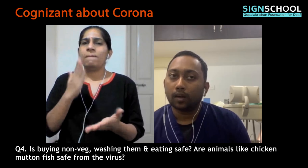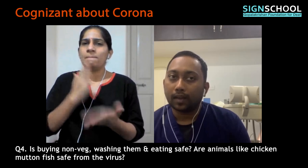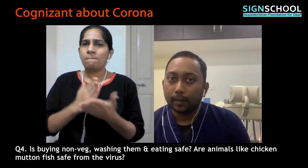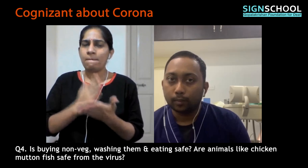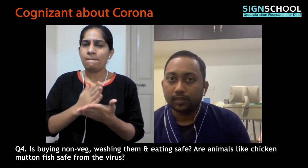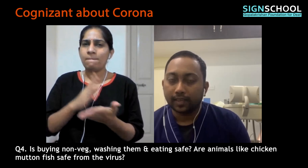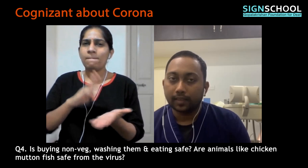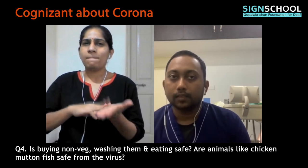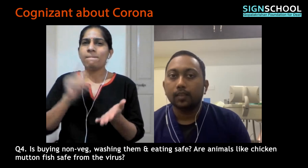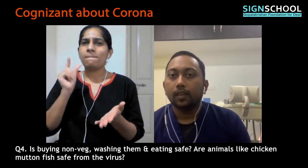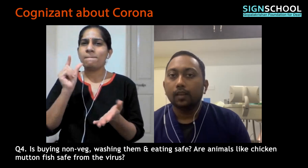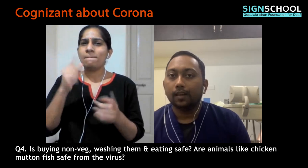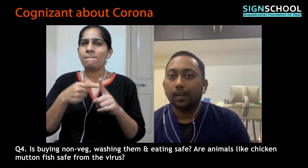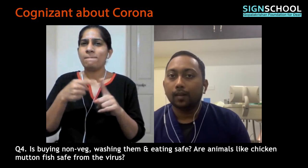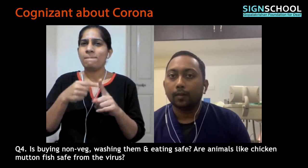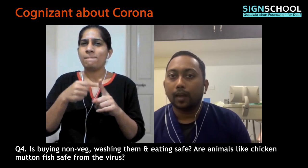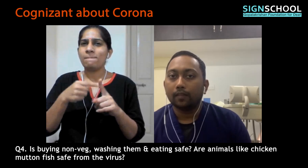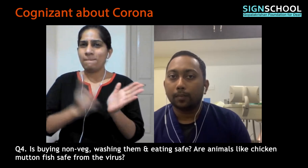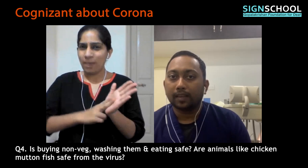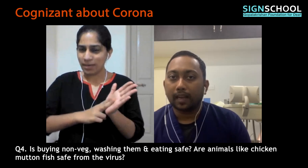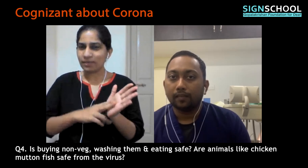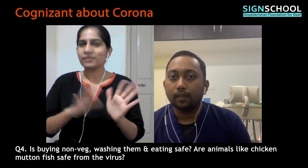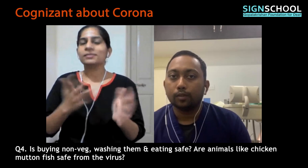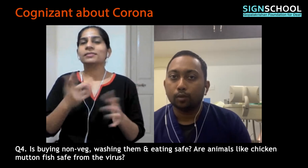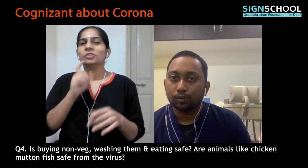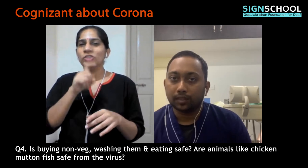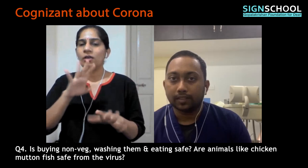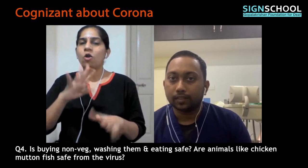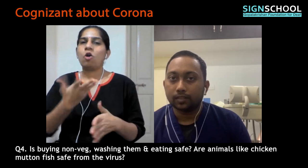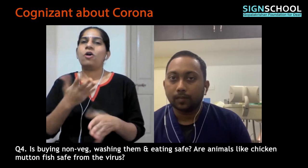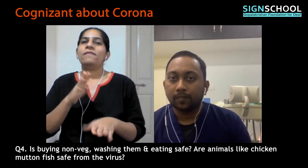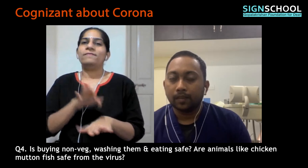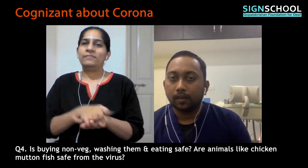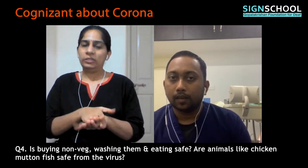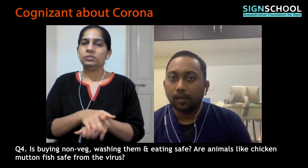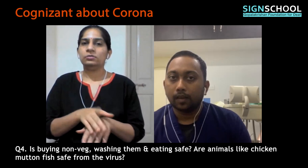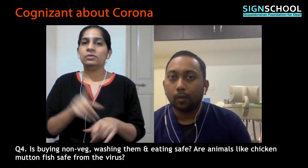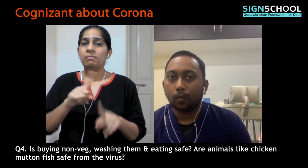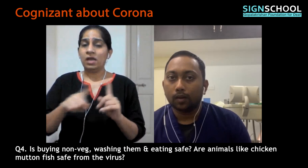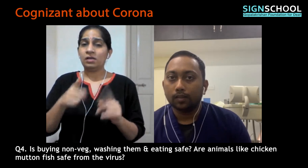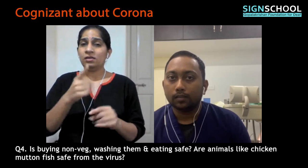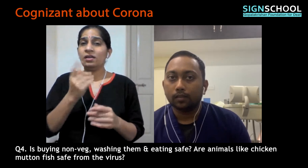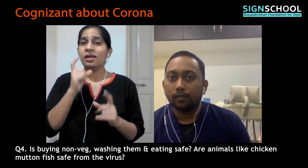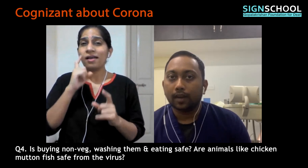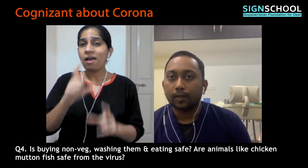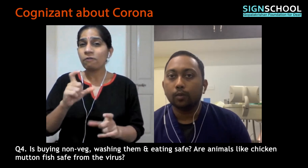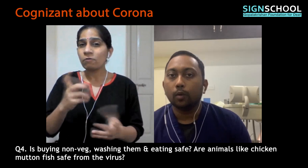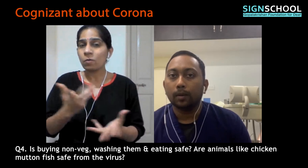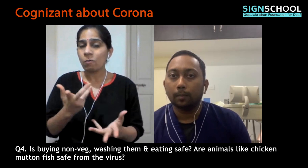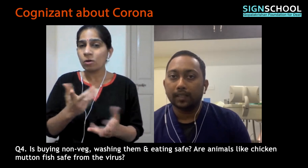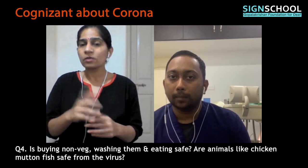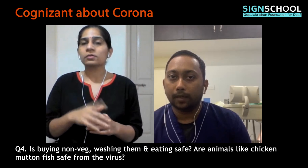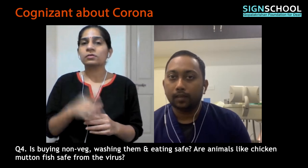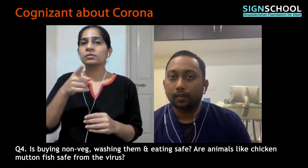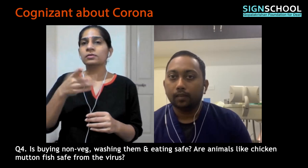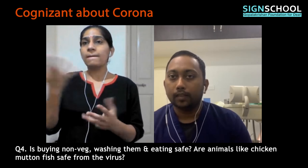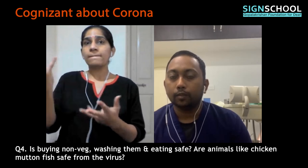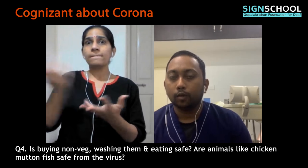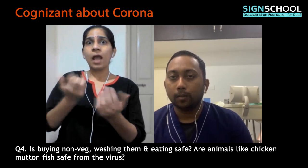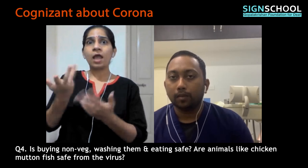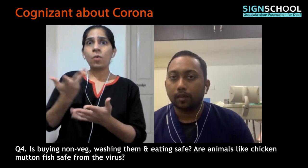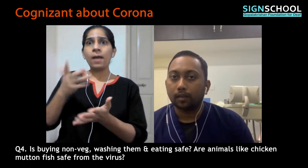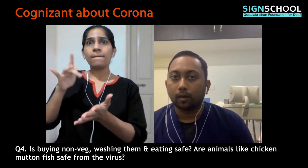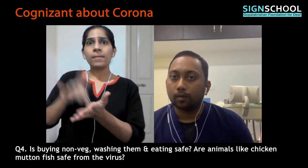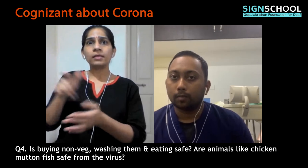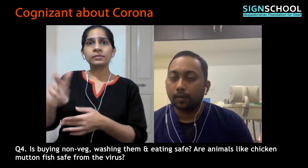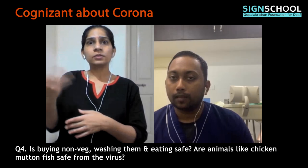But what I would say is you have to be careful in two stages. One is where you go and buy the meat. It's